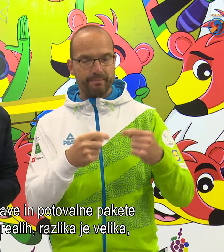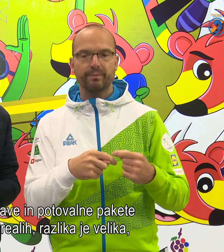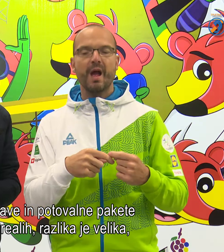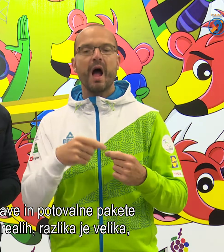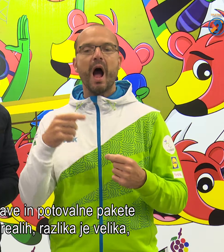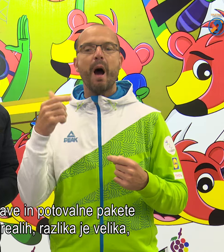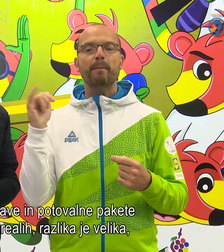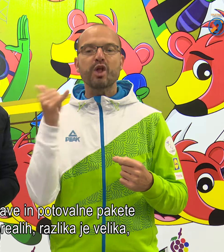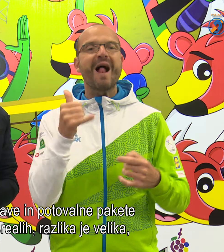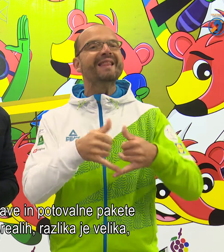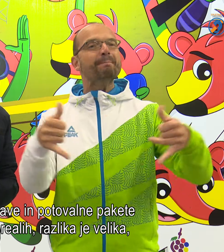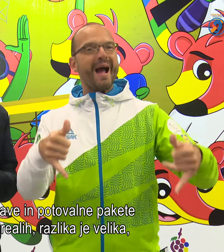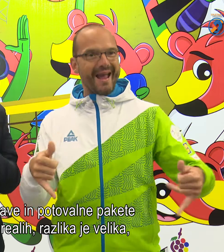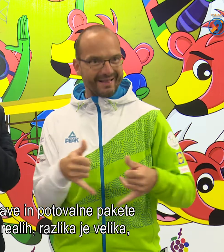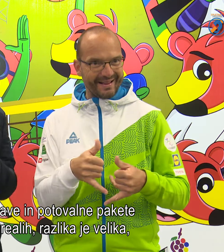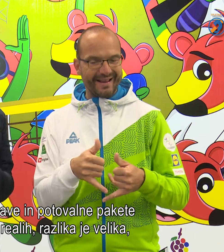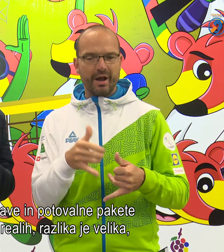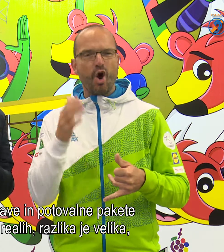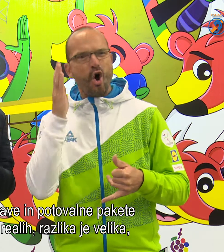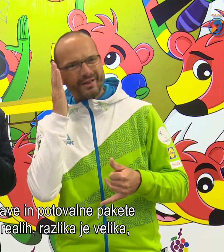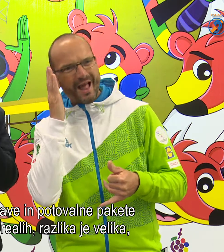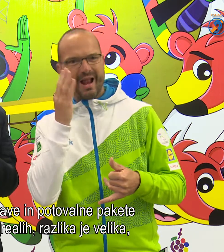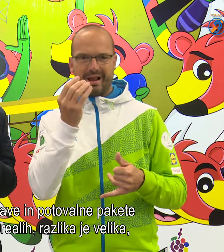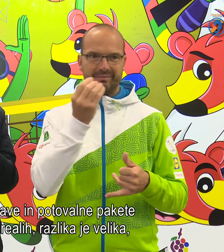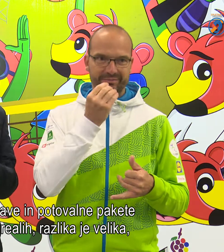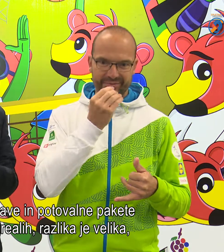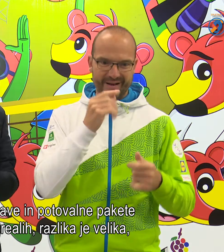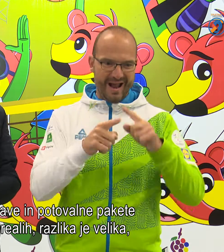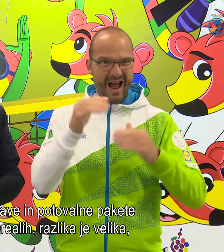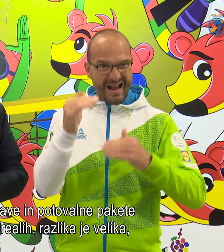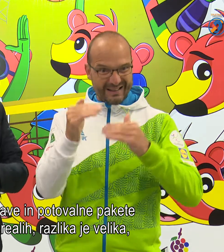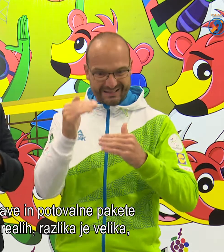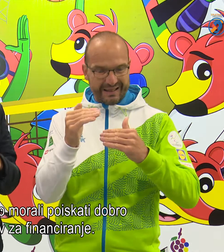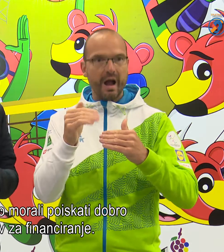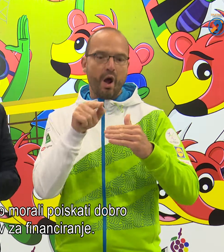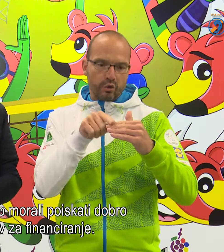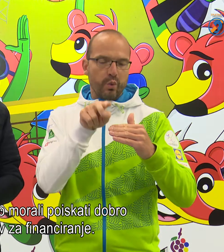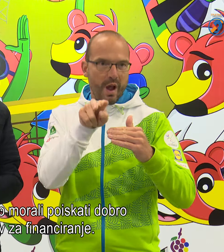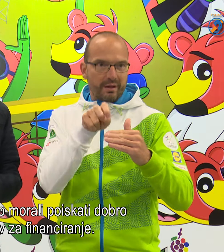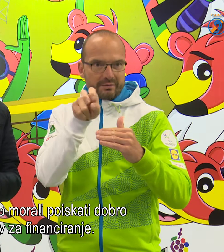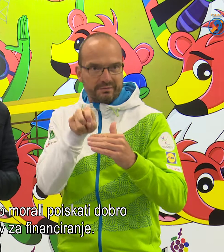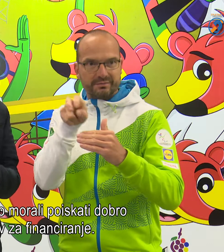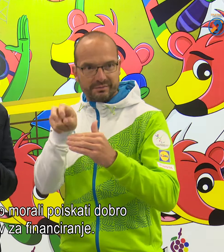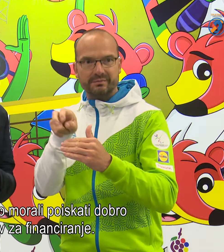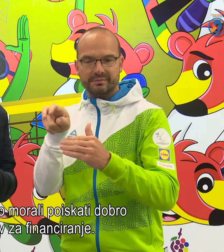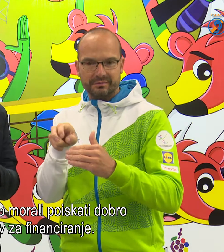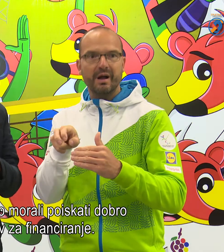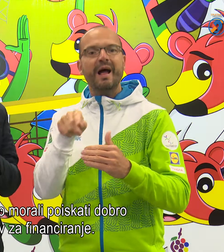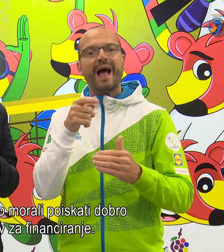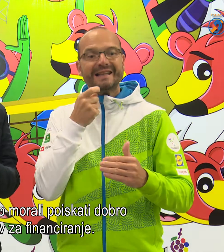with in dollars and reais. We have a spread that we can